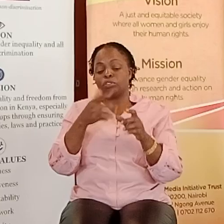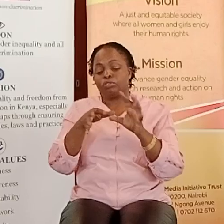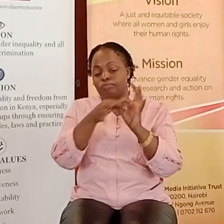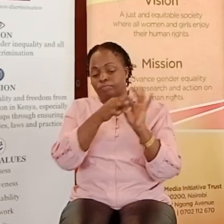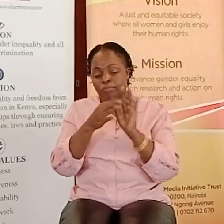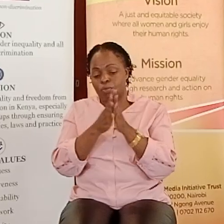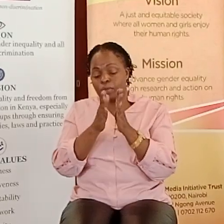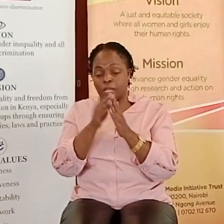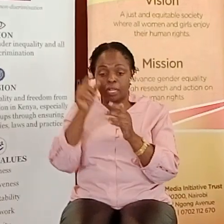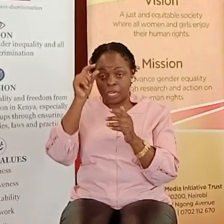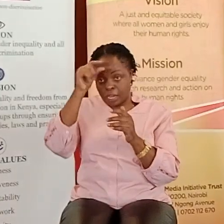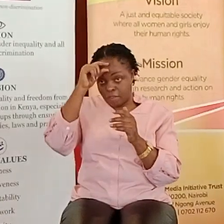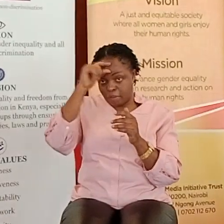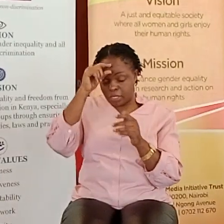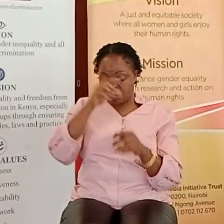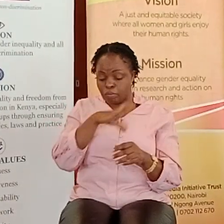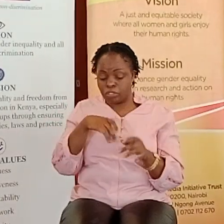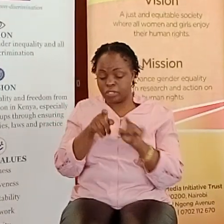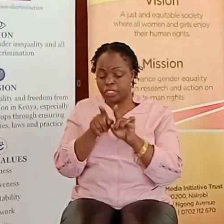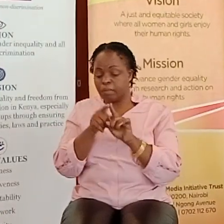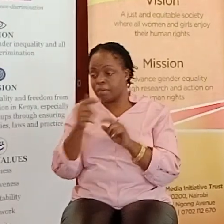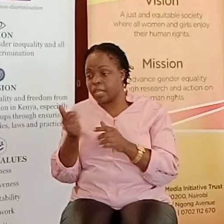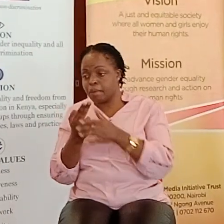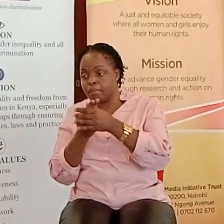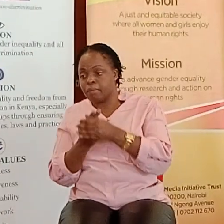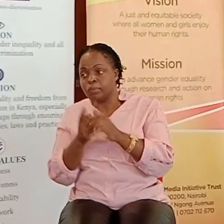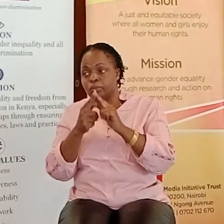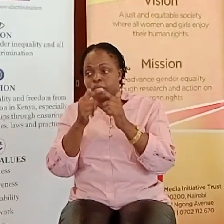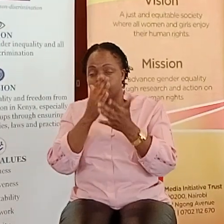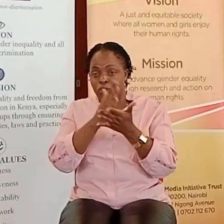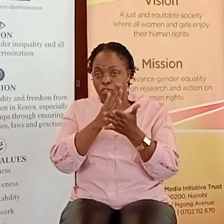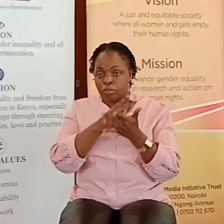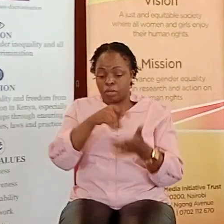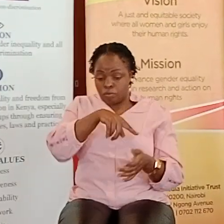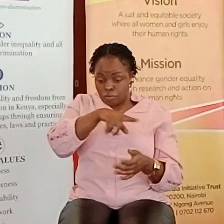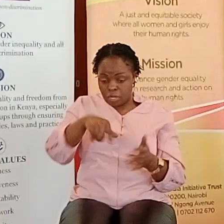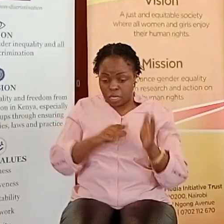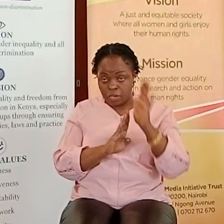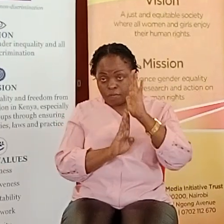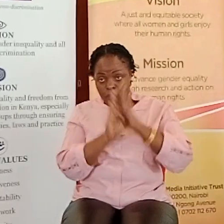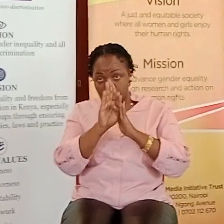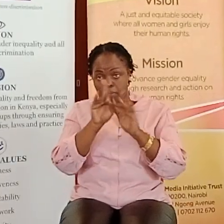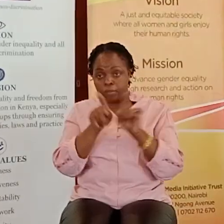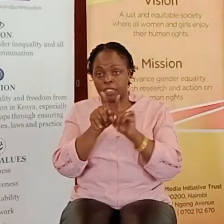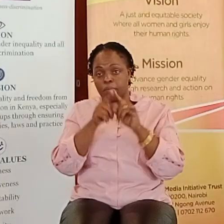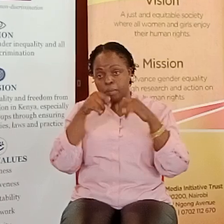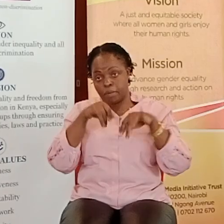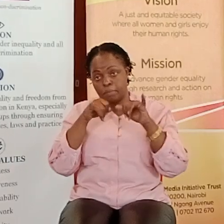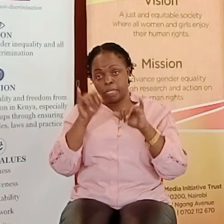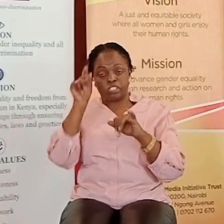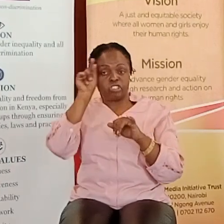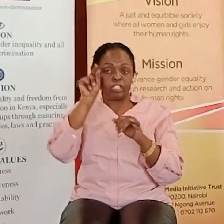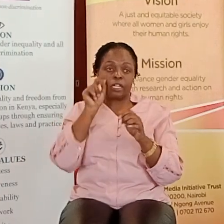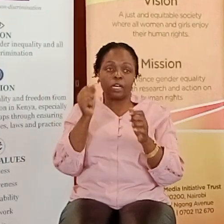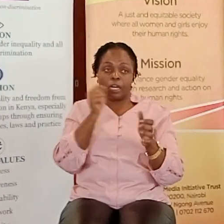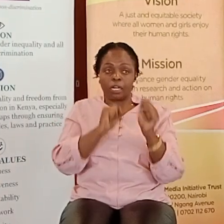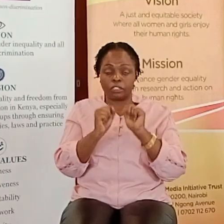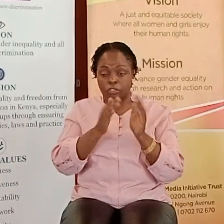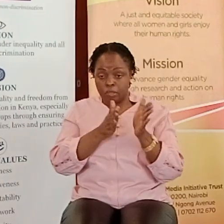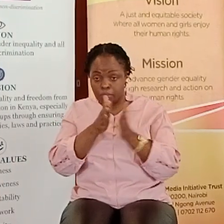and other partners to ensure that we develop and implement the Gender Action Plan and use the same model in